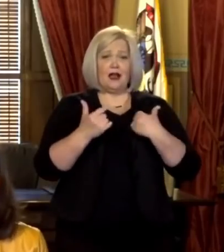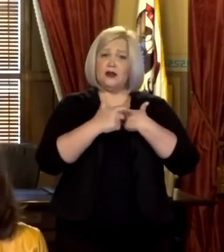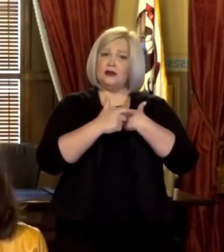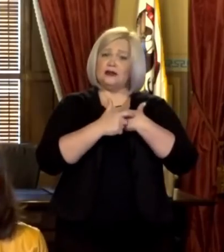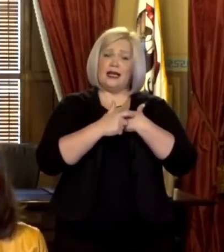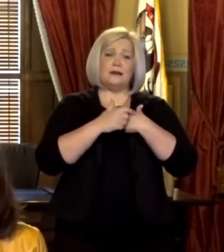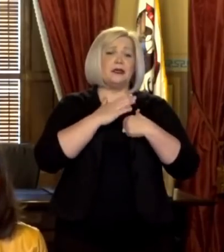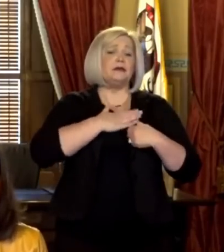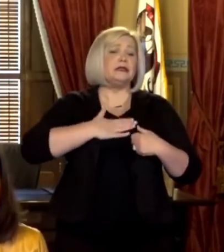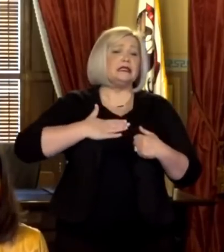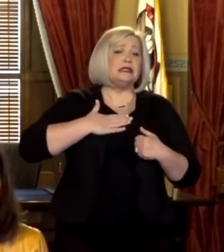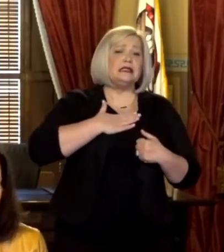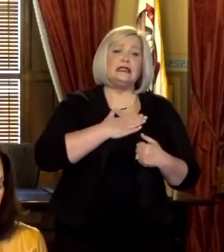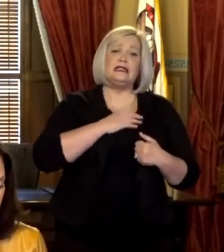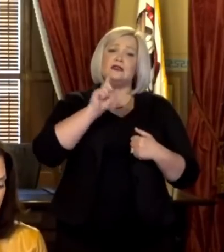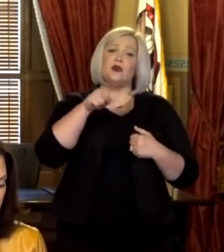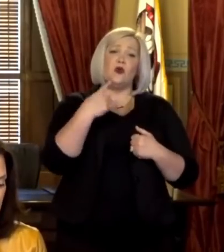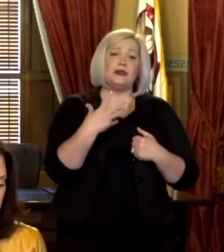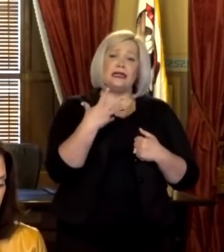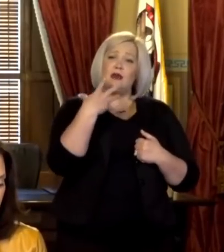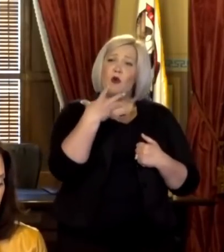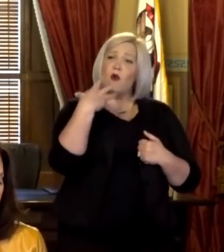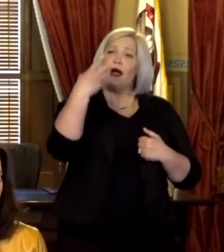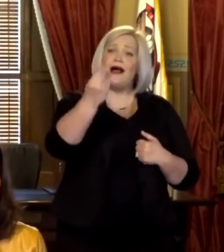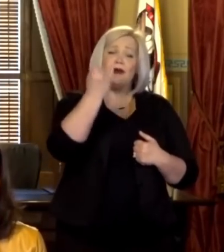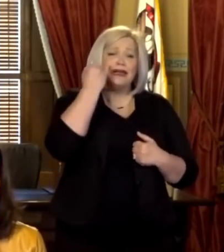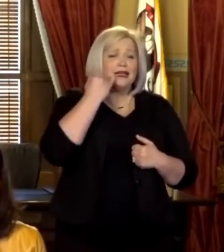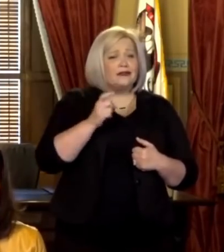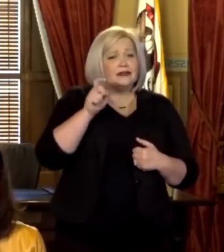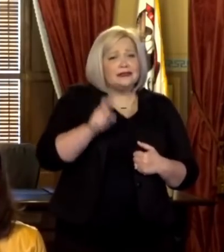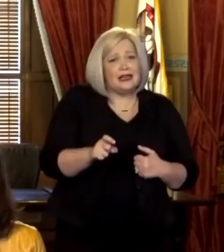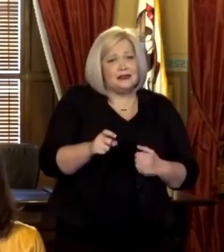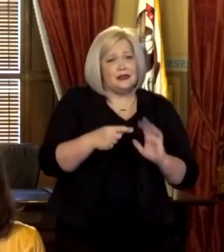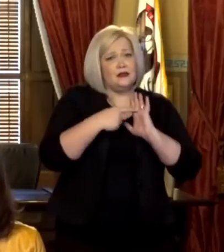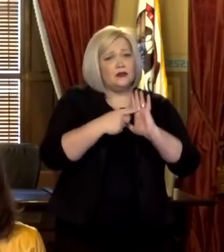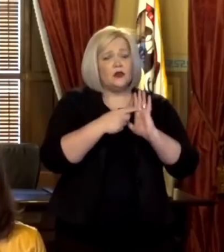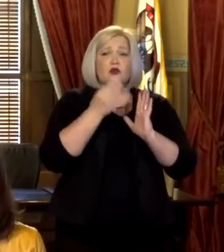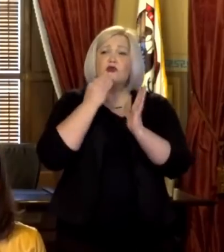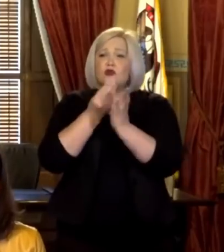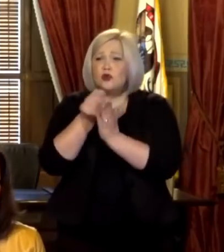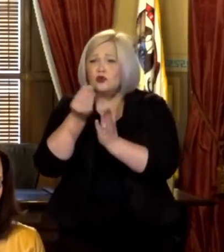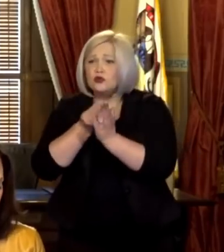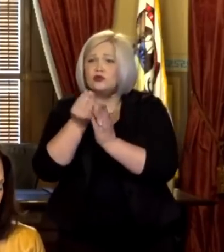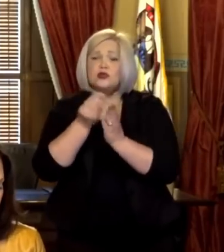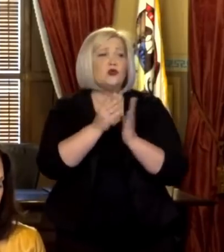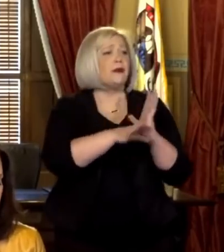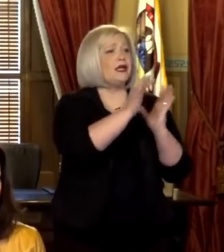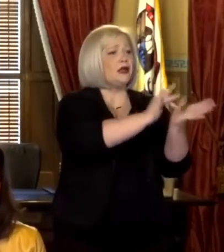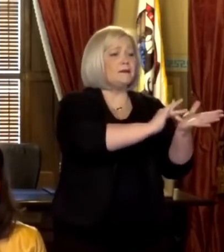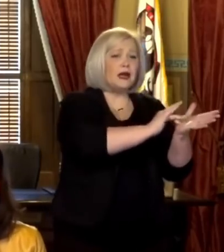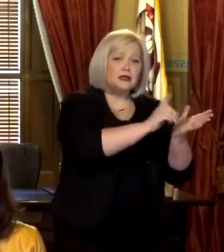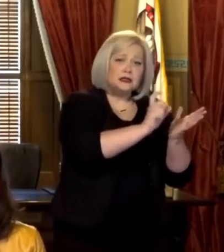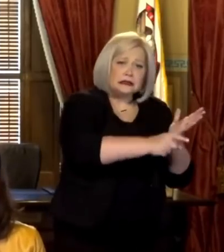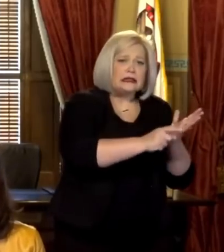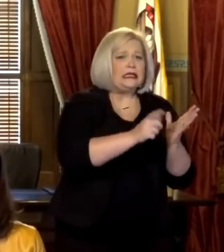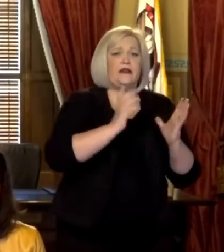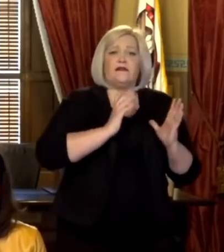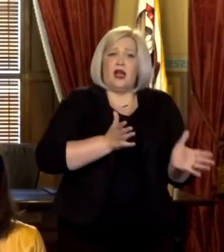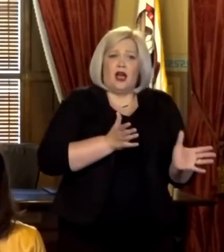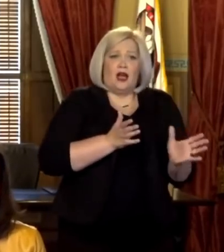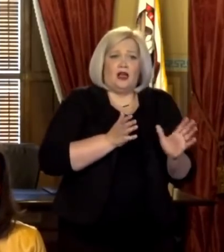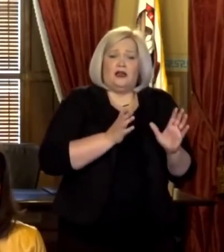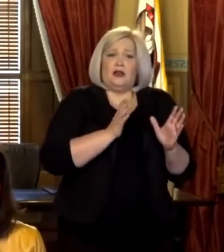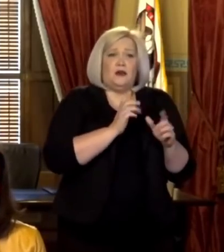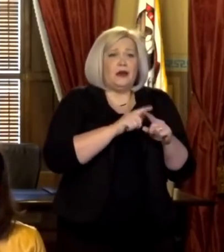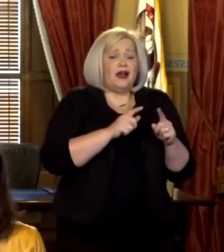you only leave your home when absolutely necessary, like going to the grocery store or picking up a prescription. Limit